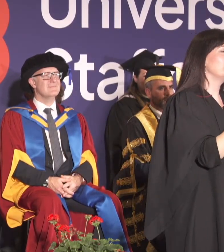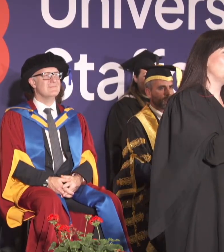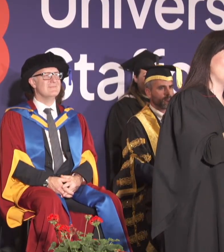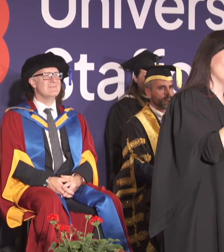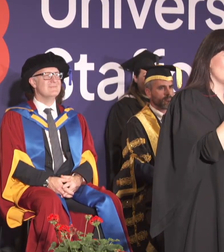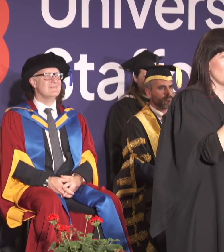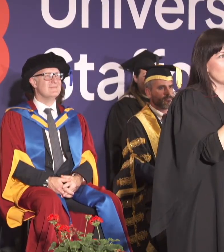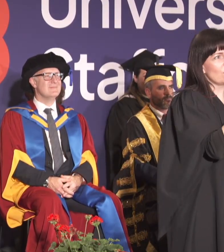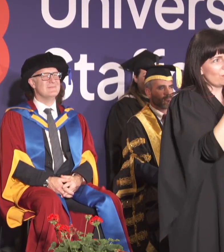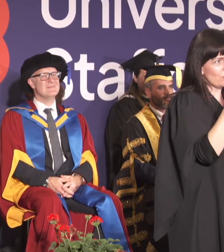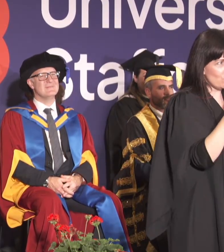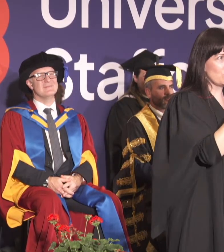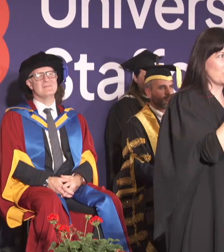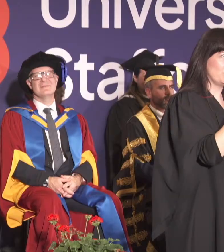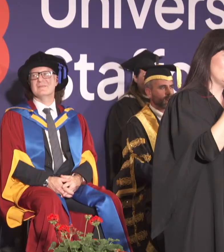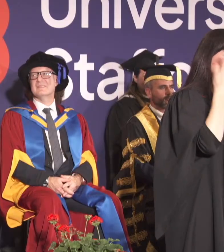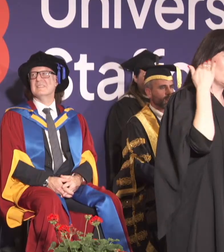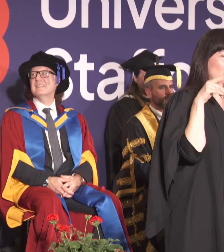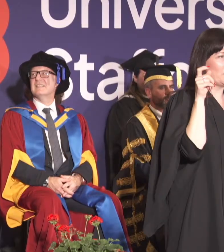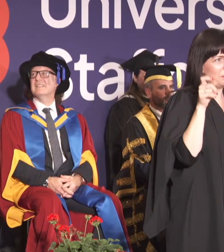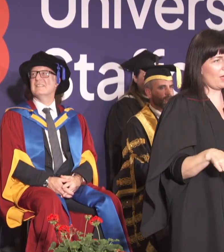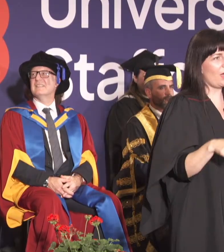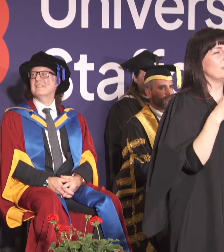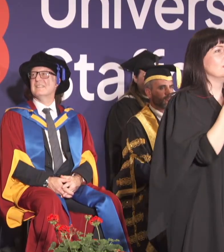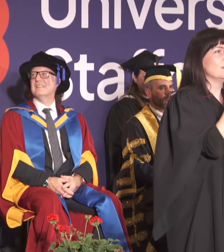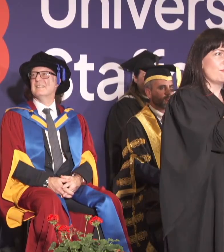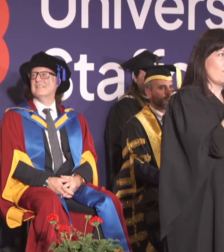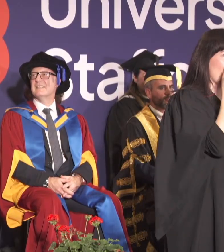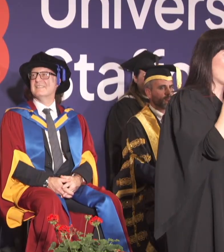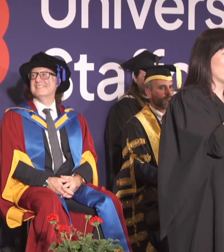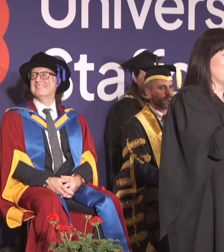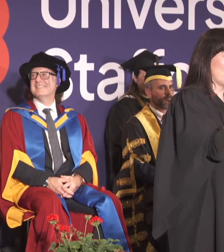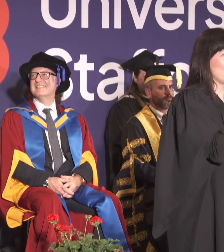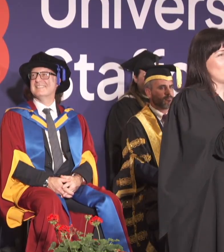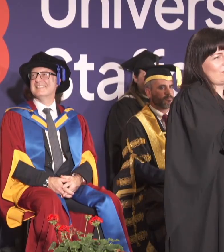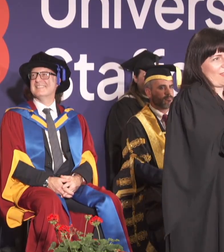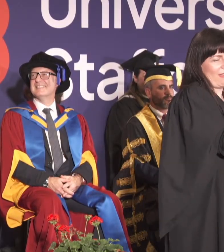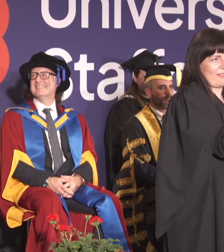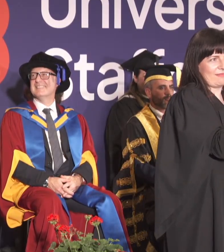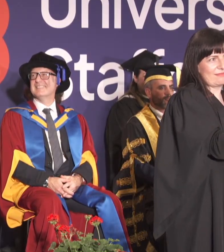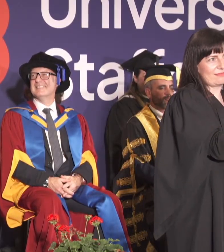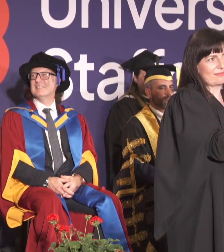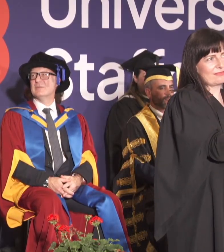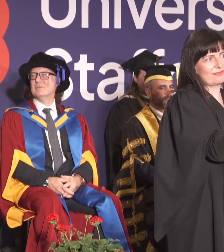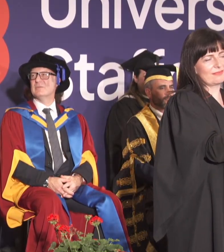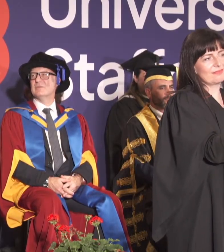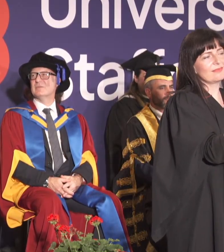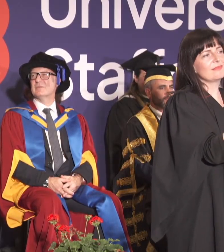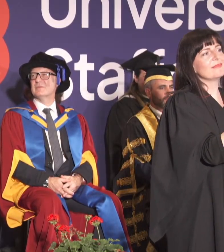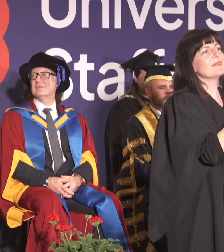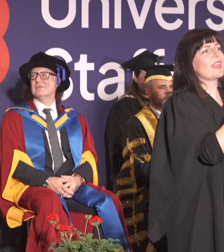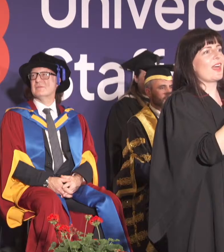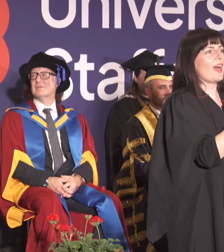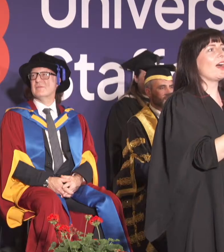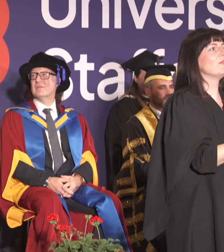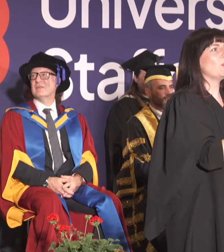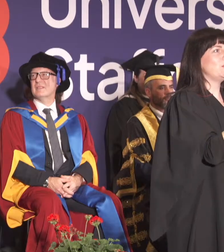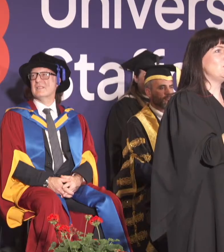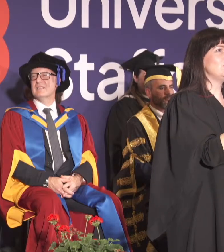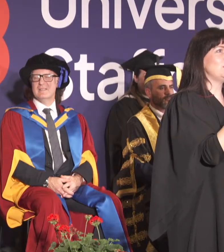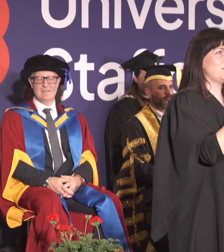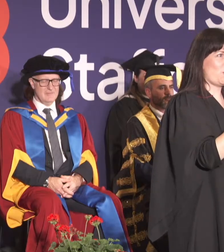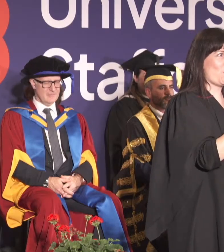and photography, alumni, flower and merchandise stalls await you. You will also have the opportunity to collect your degree